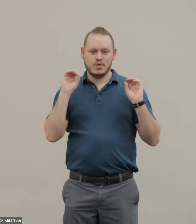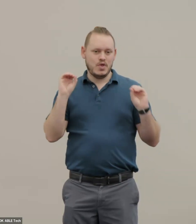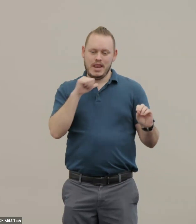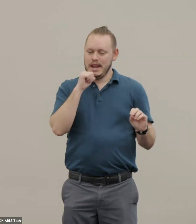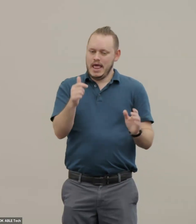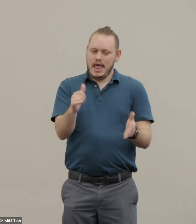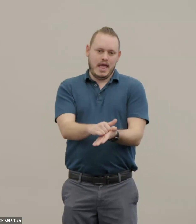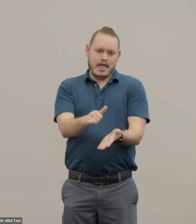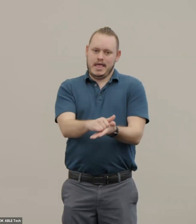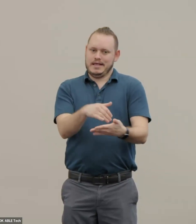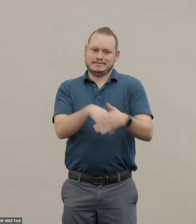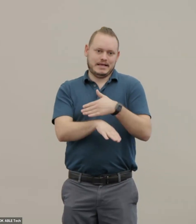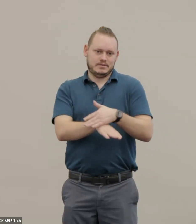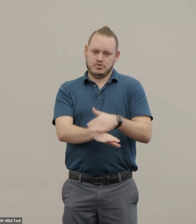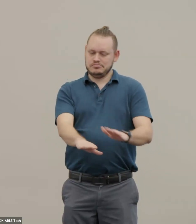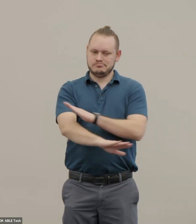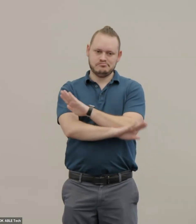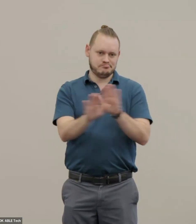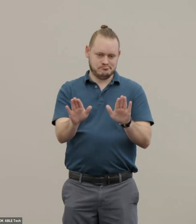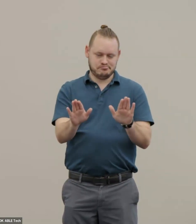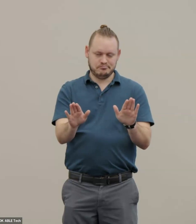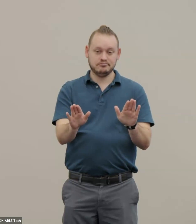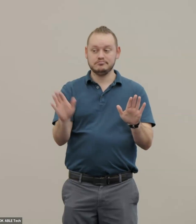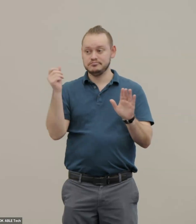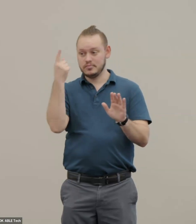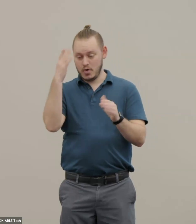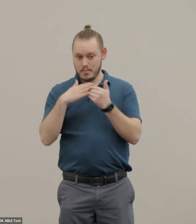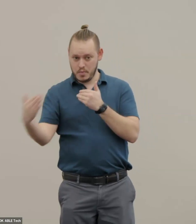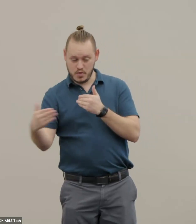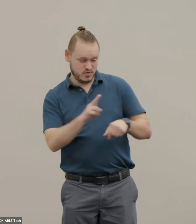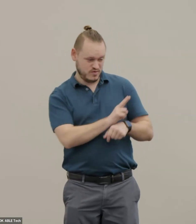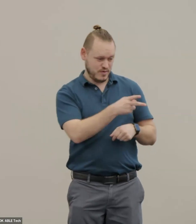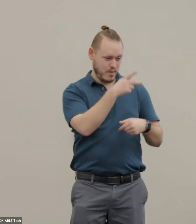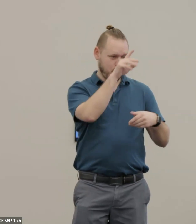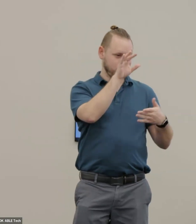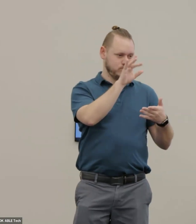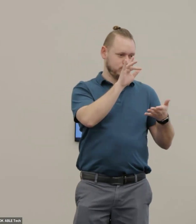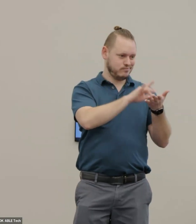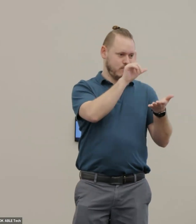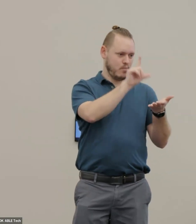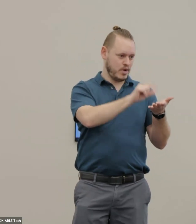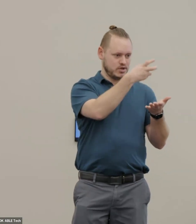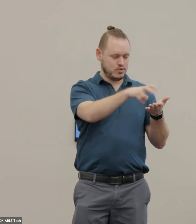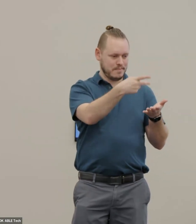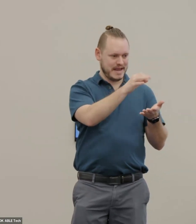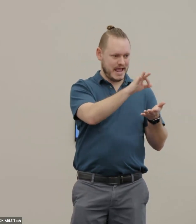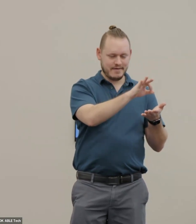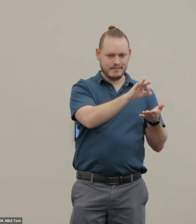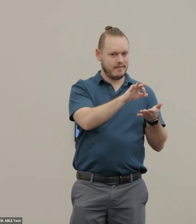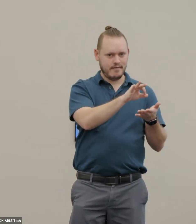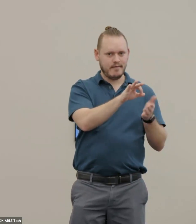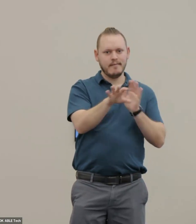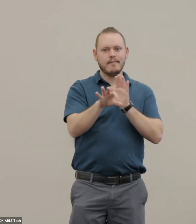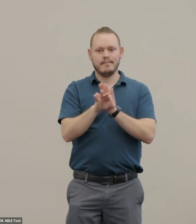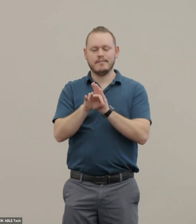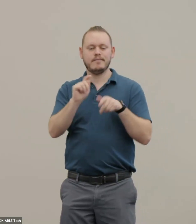be accessible. So moving forward, instead of doing Print to PDF, choose File, Save